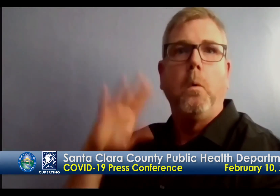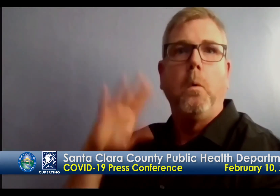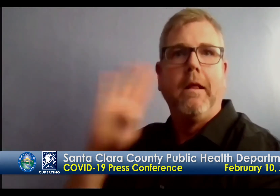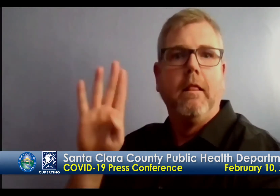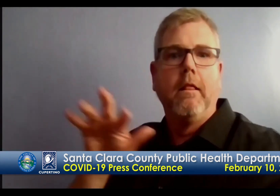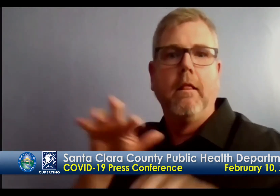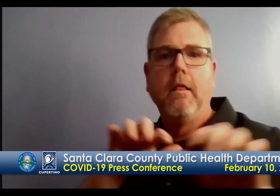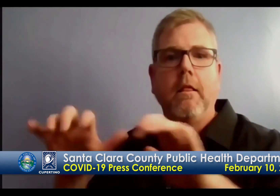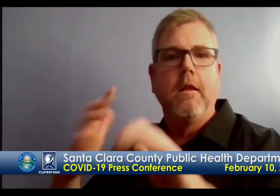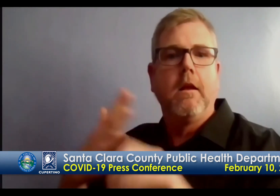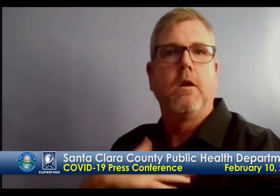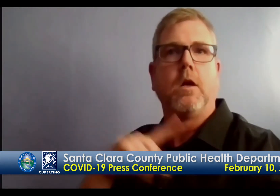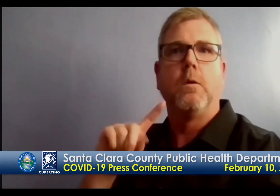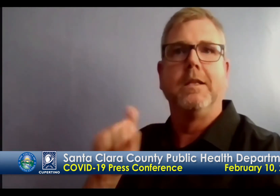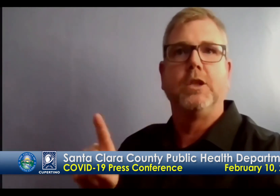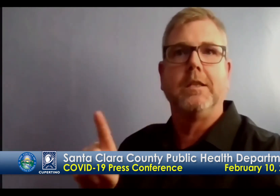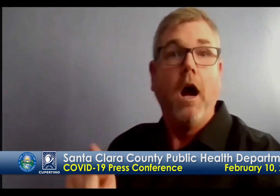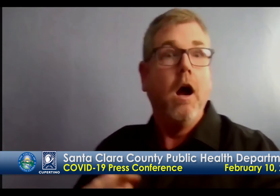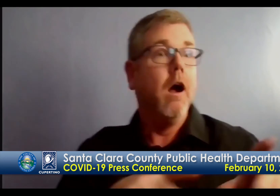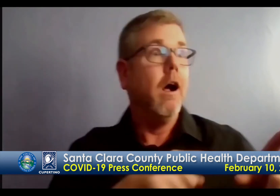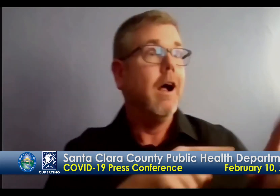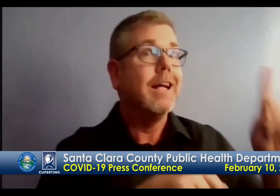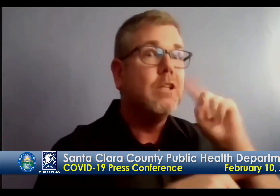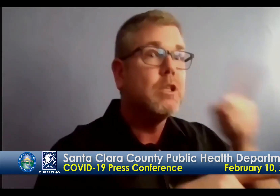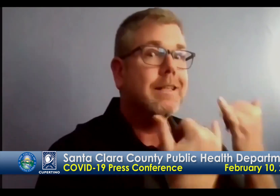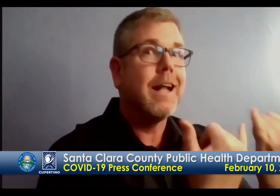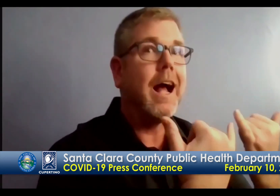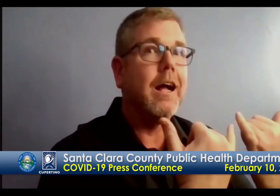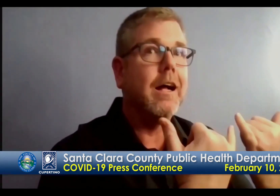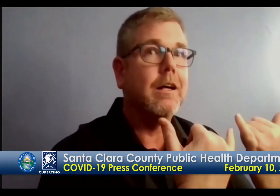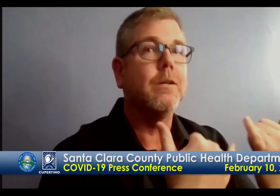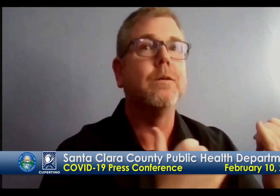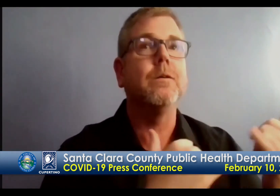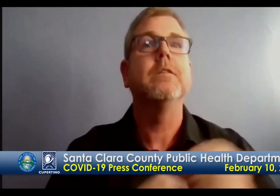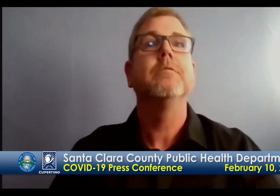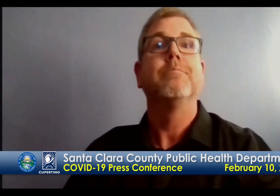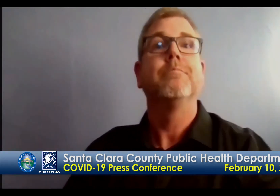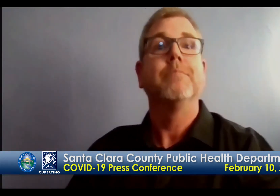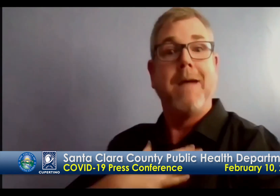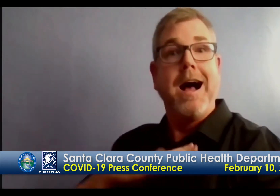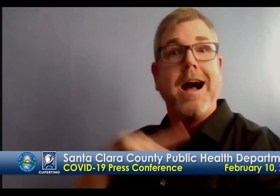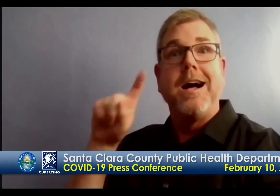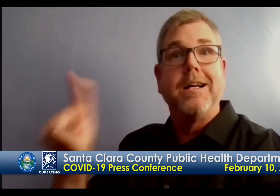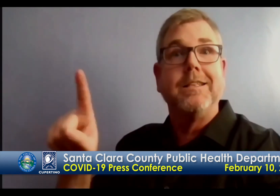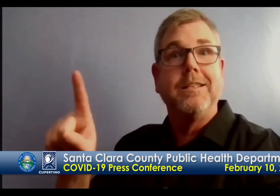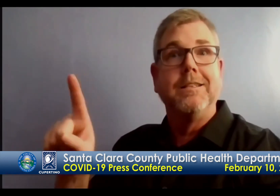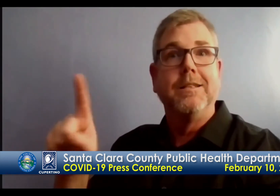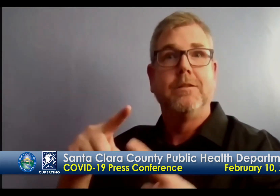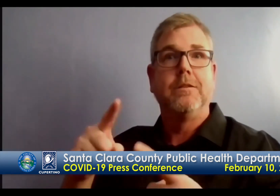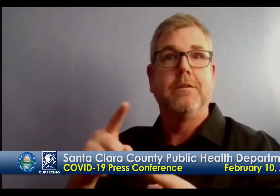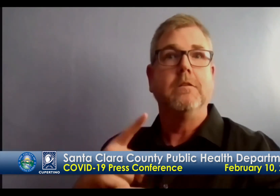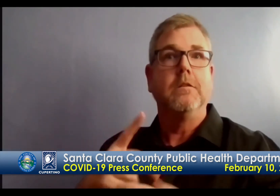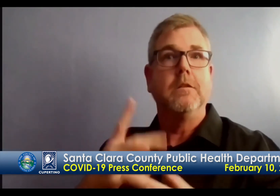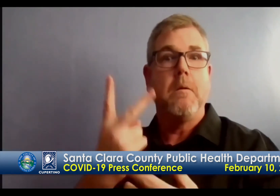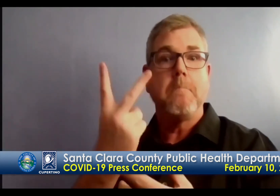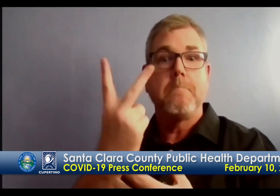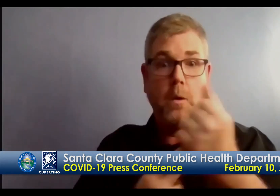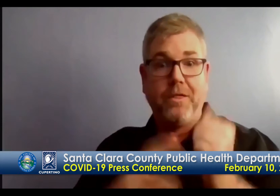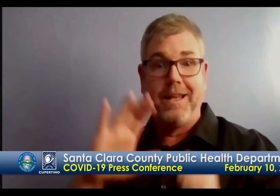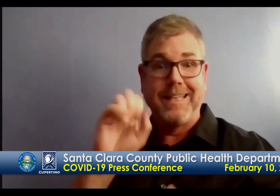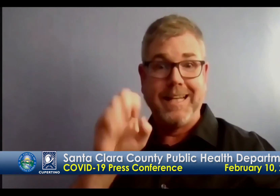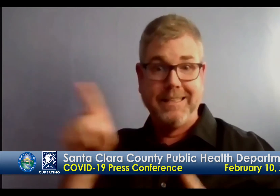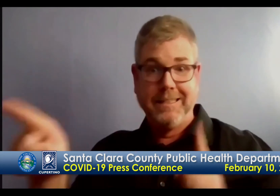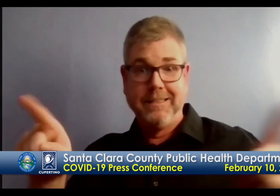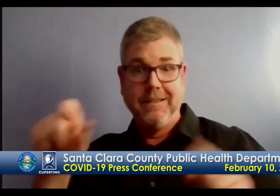The question is, are the two cases related? And the Alameda County case have a travel history?